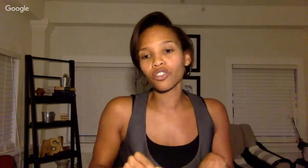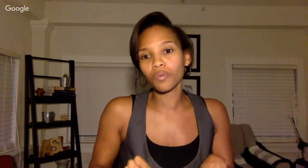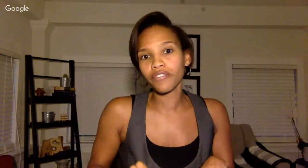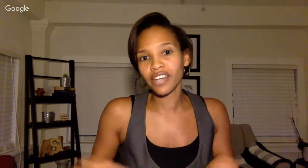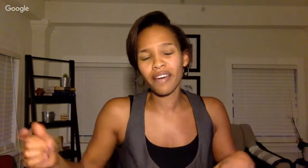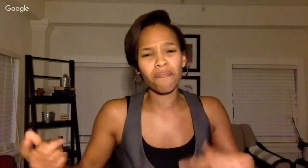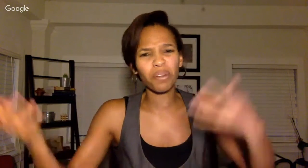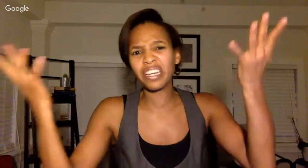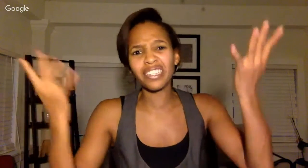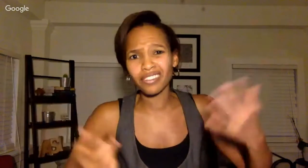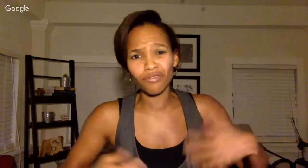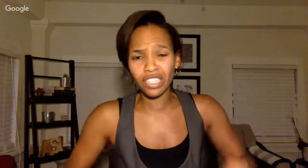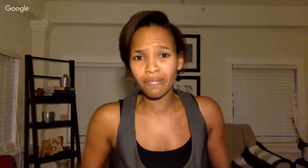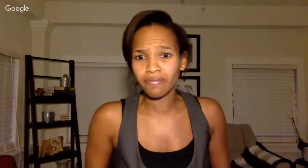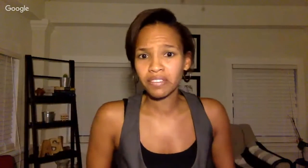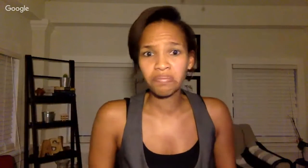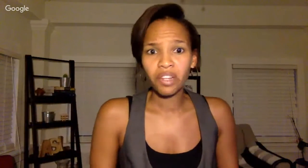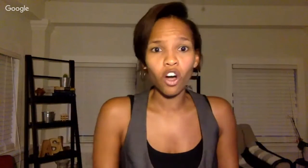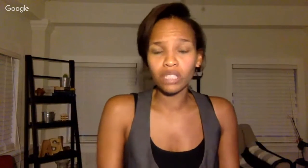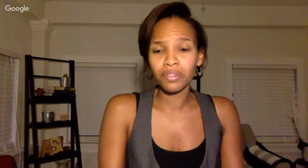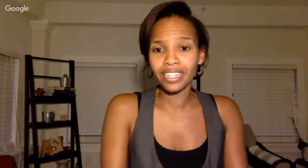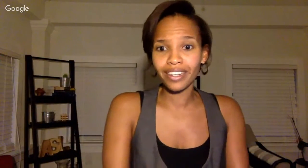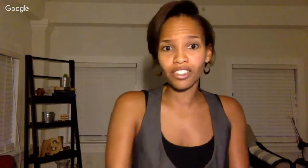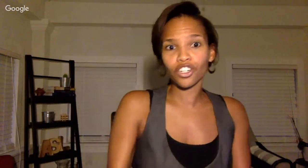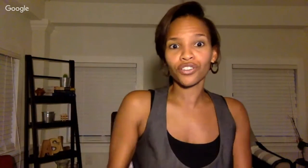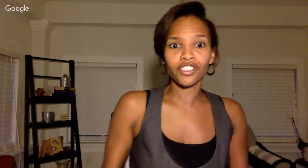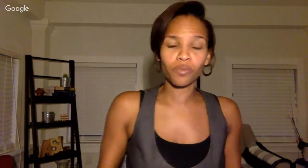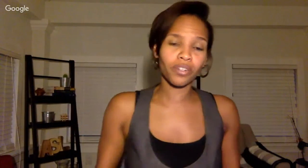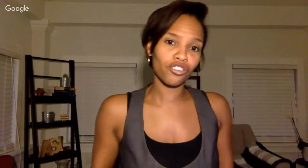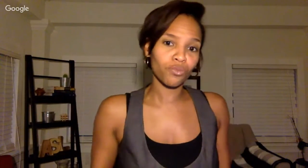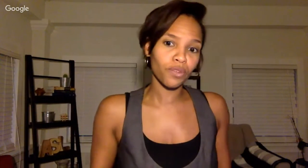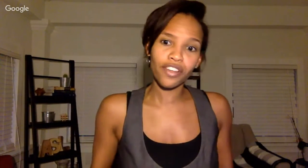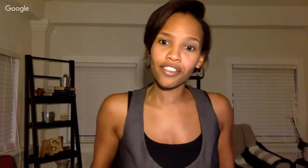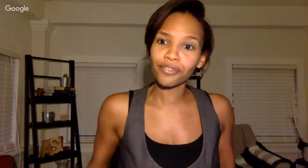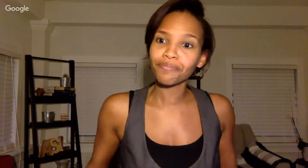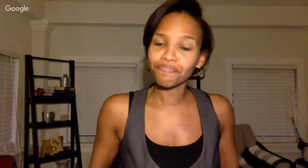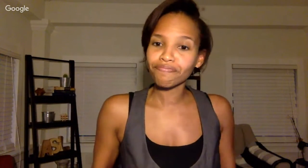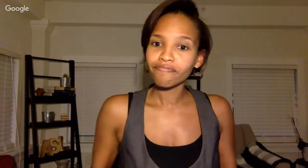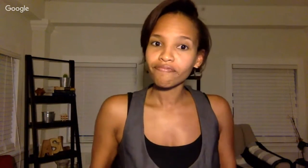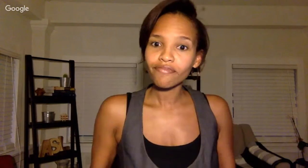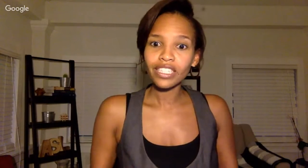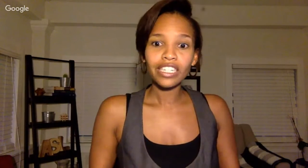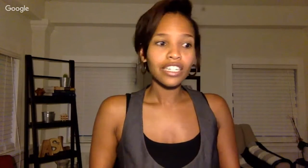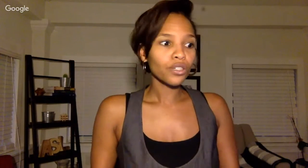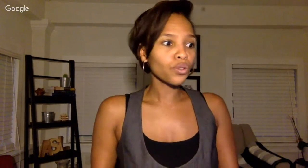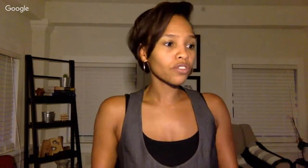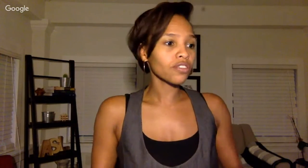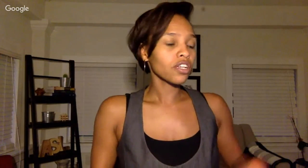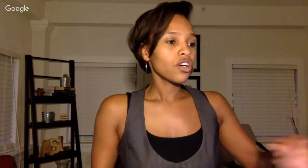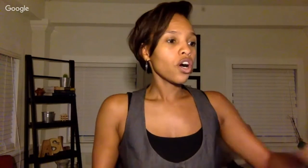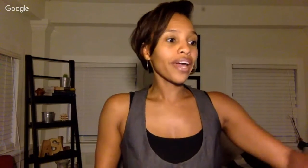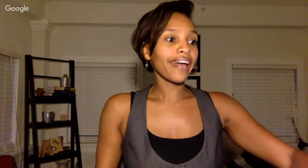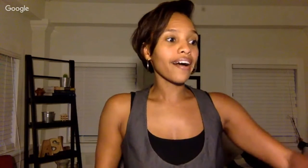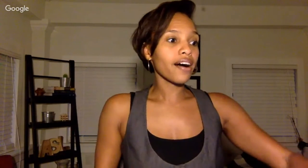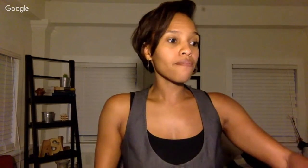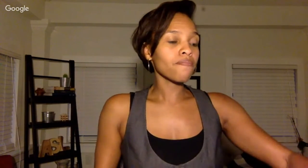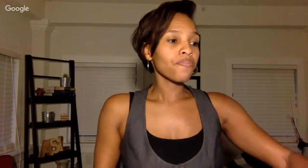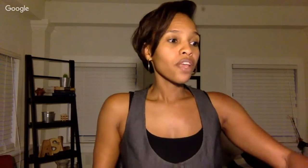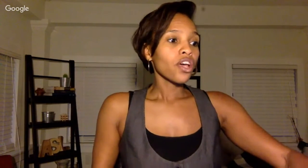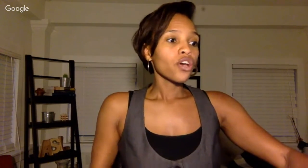bit of time. But it doesn't really, ultimately doesn't hurt the interpretation one way or the other. Cool. Okay.